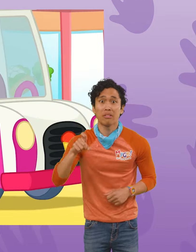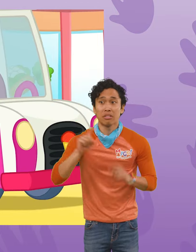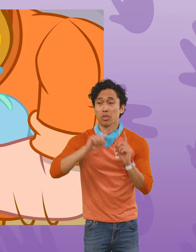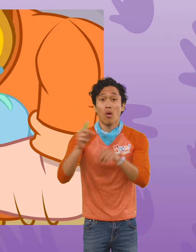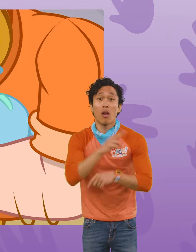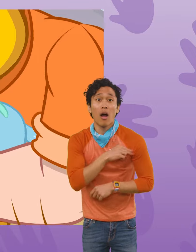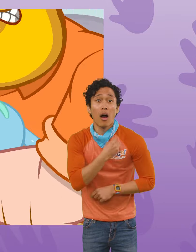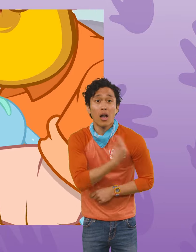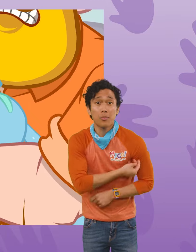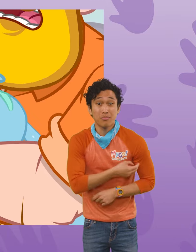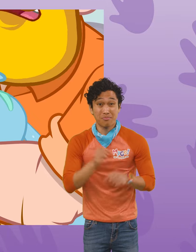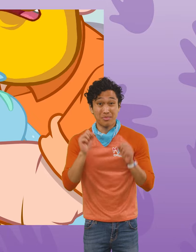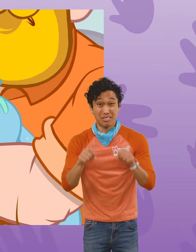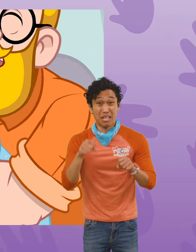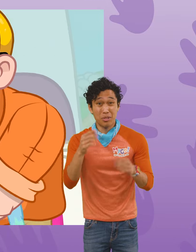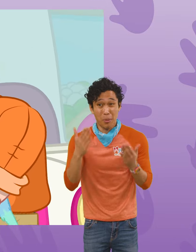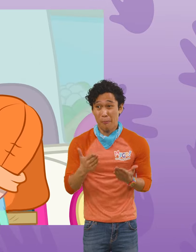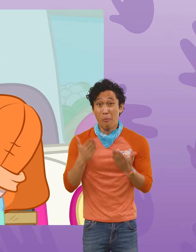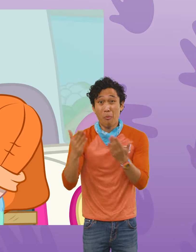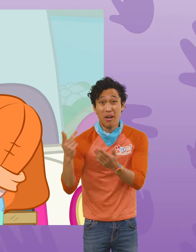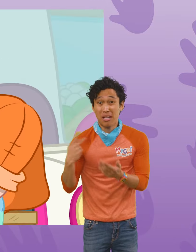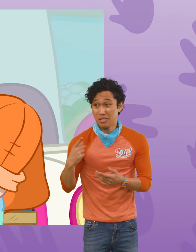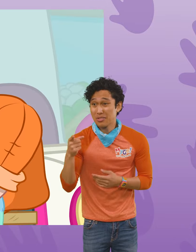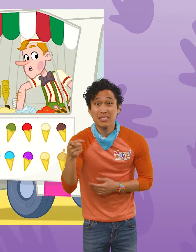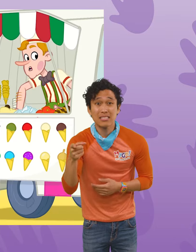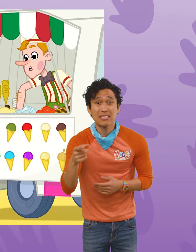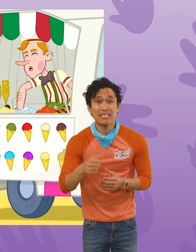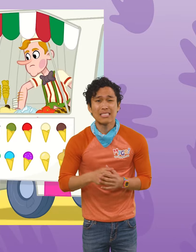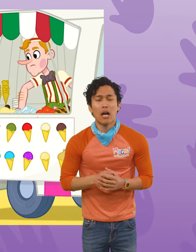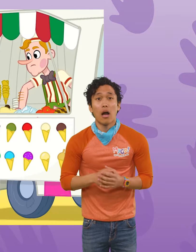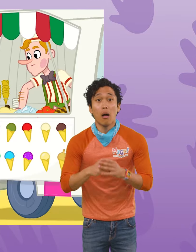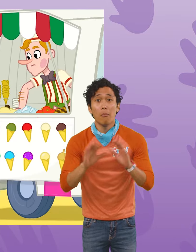and needs to be taken to the hospital. Can you take us there?